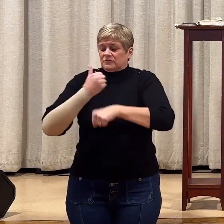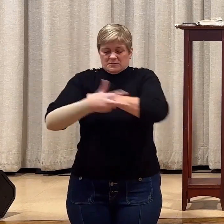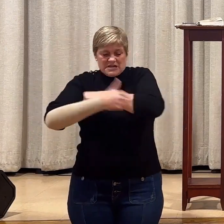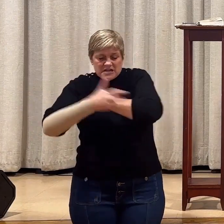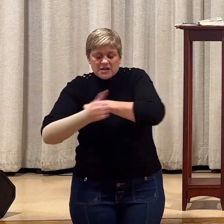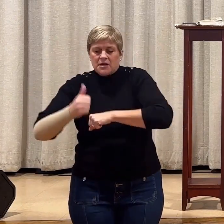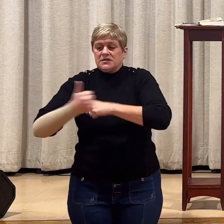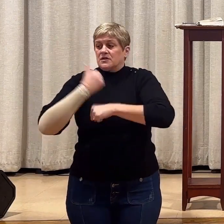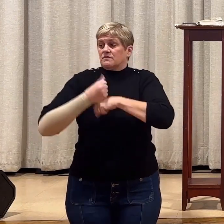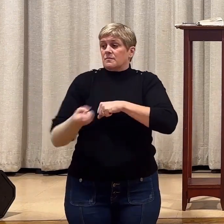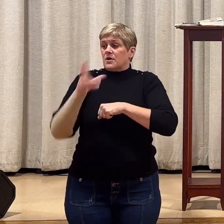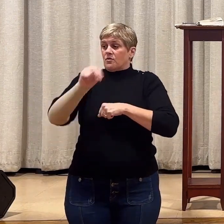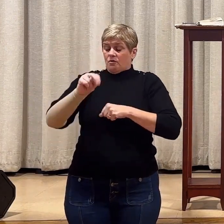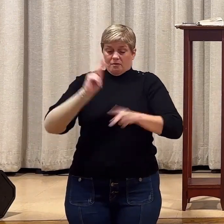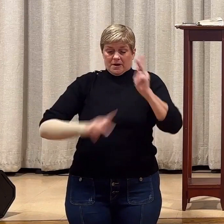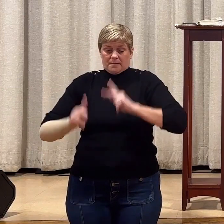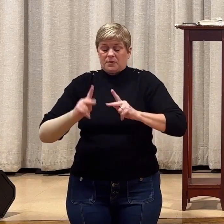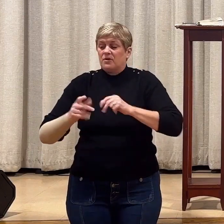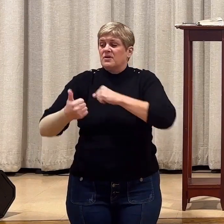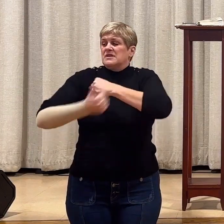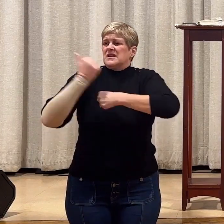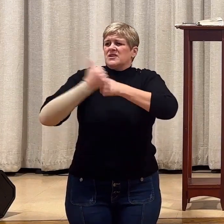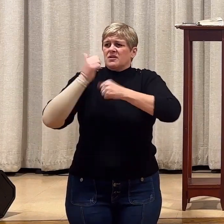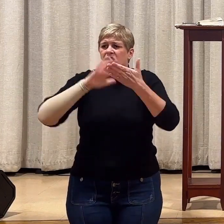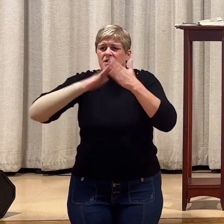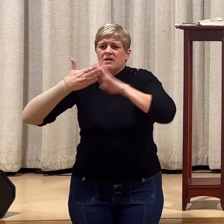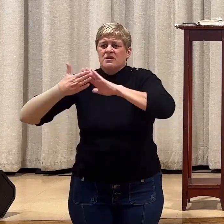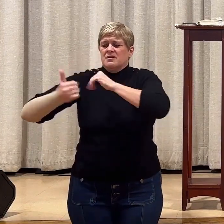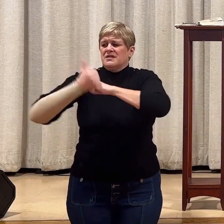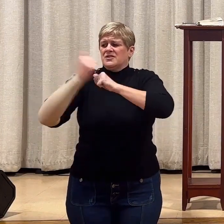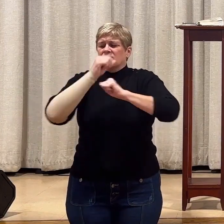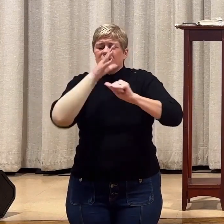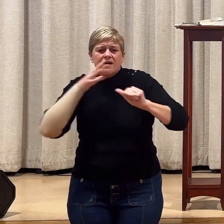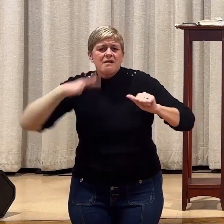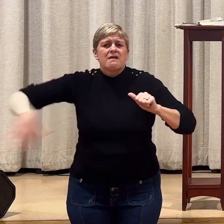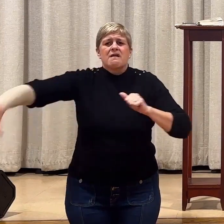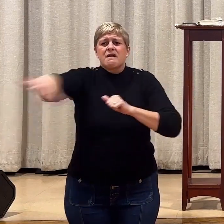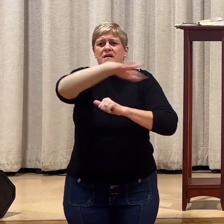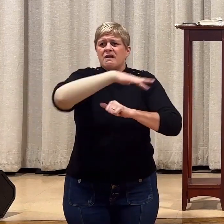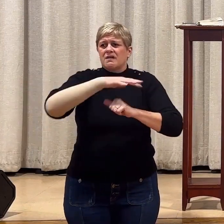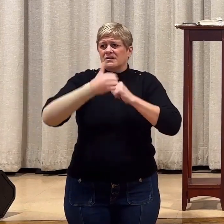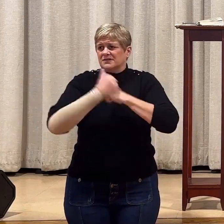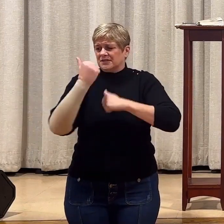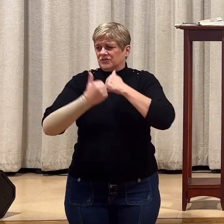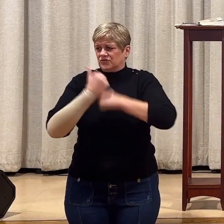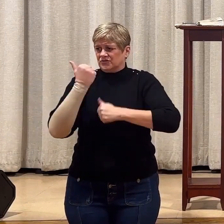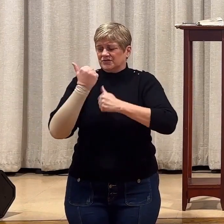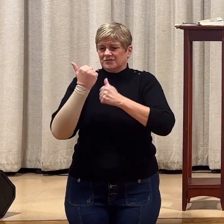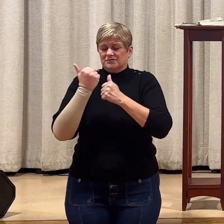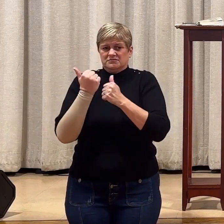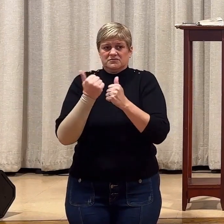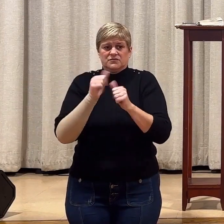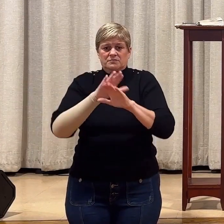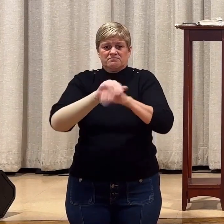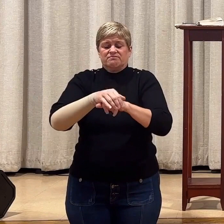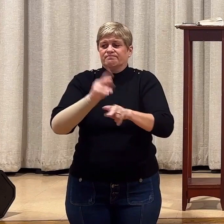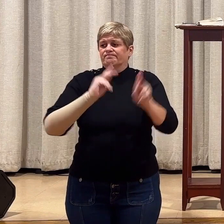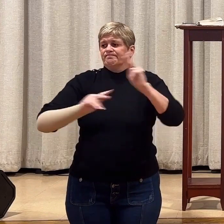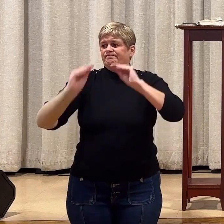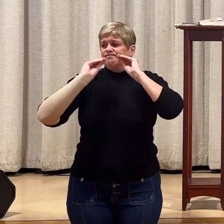people, danger from Gentiles, danger in the city, danger in the wilderness, danger at sea, danger from false